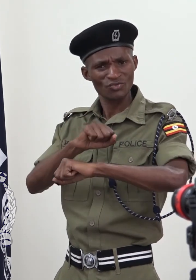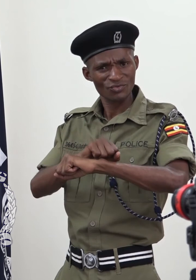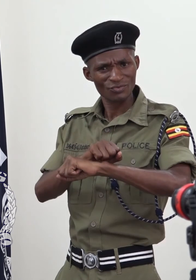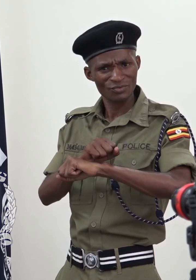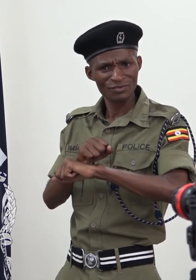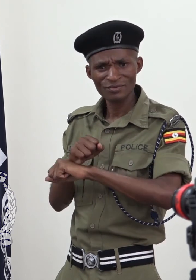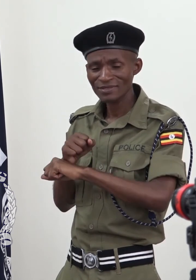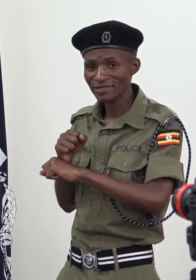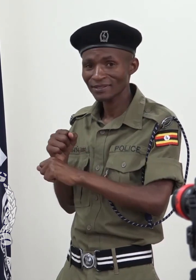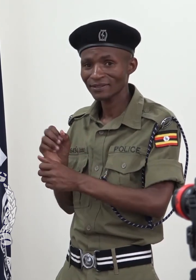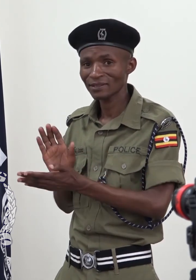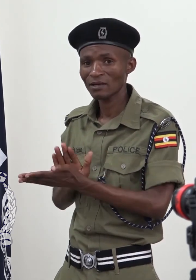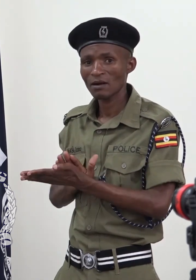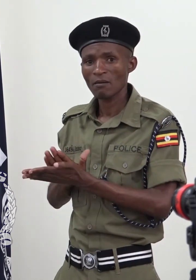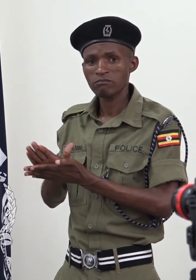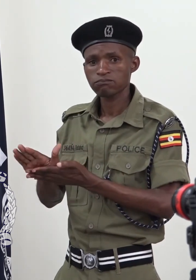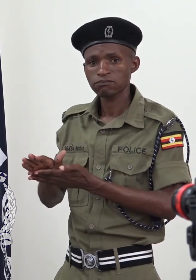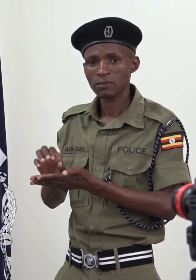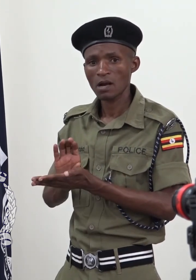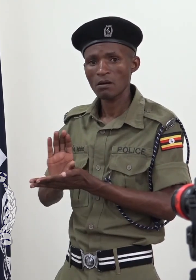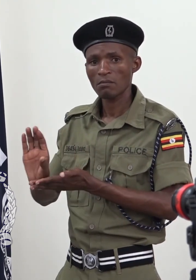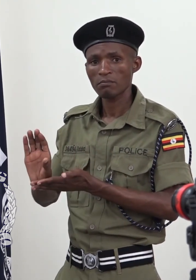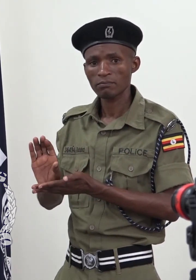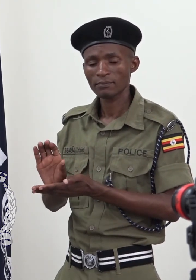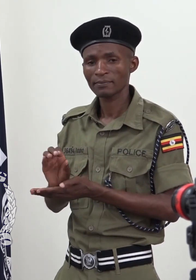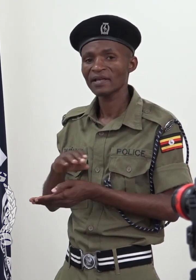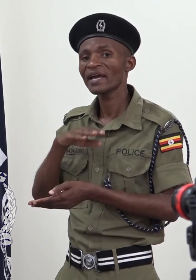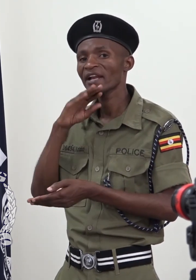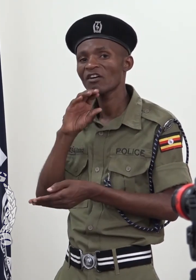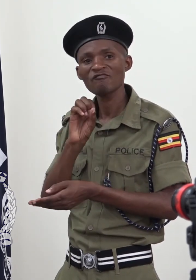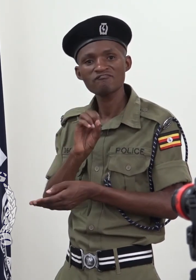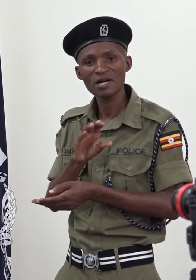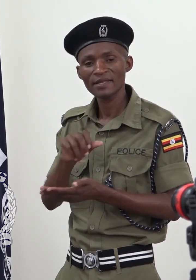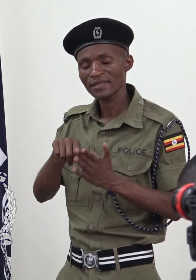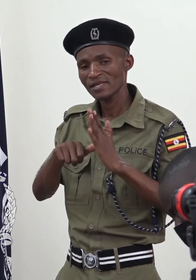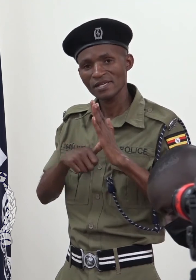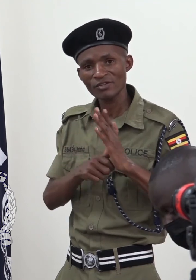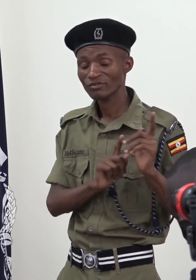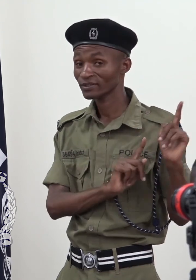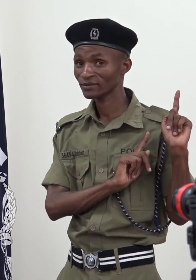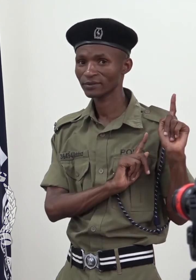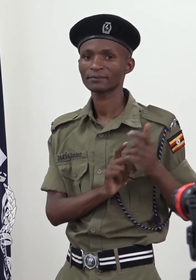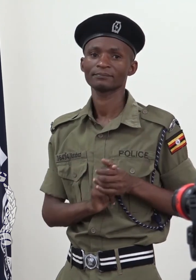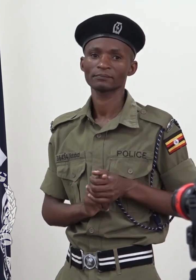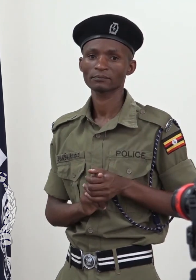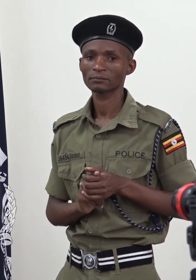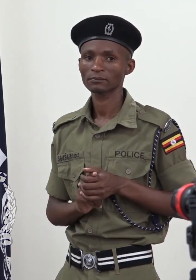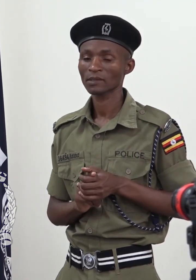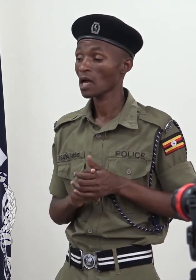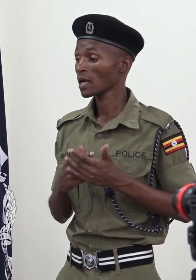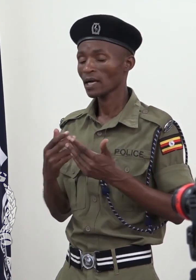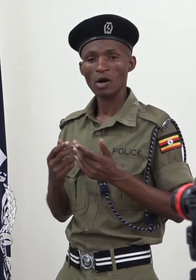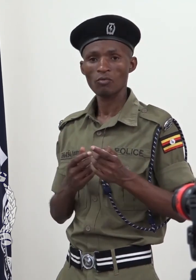enough in security. These two security guards had each of them had a